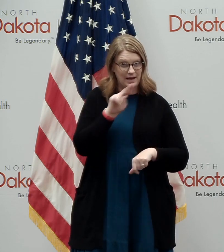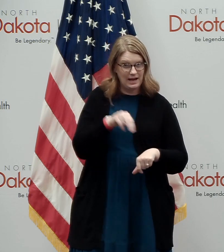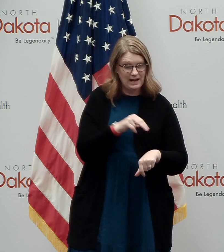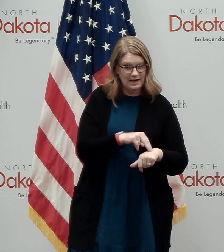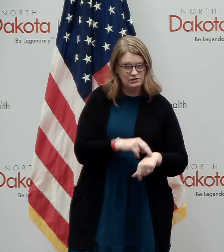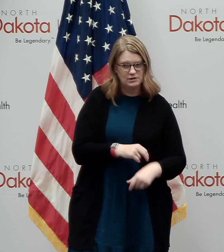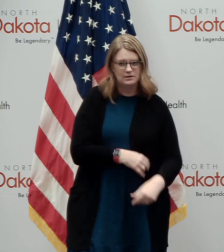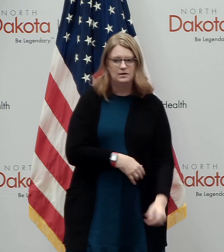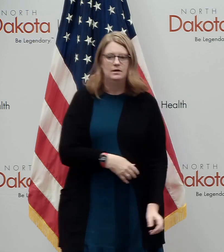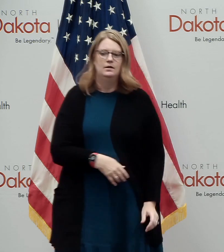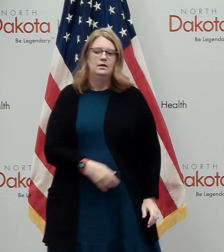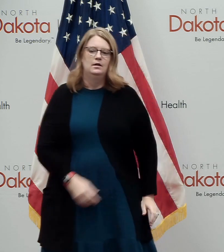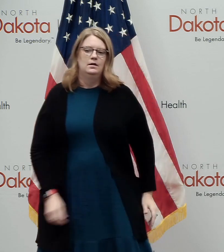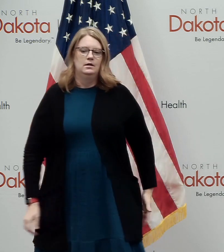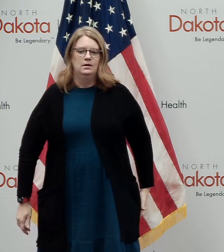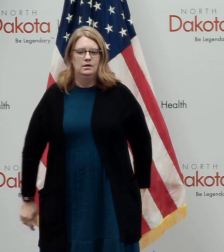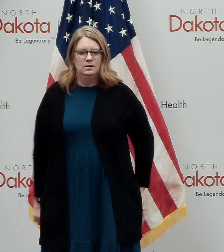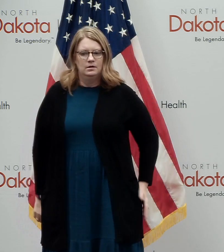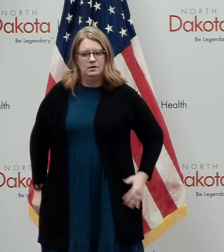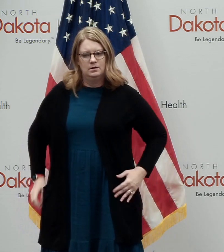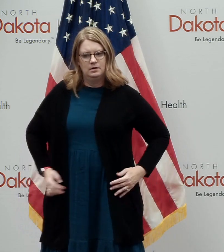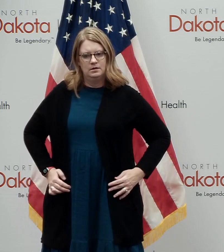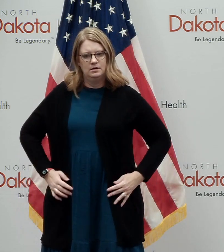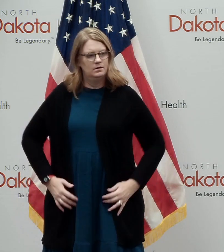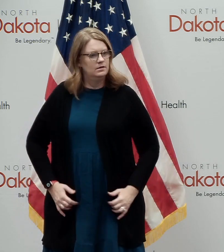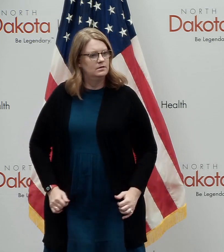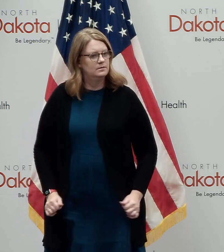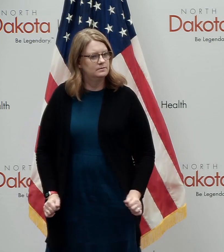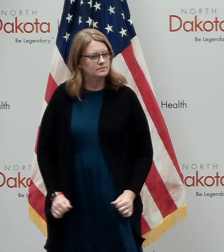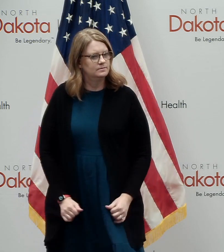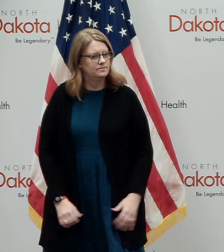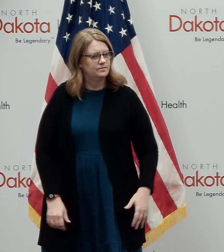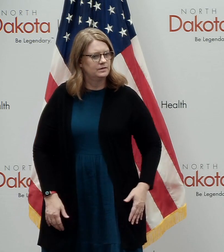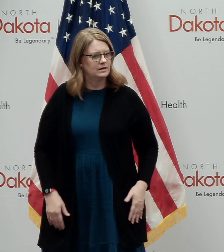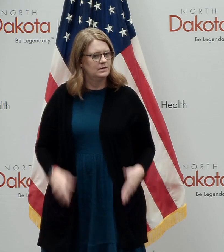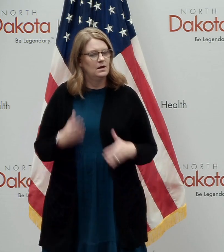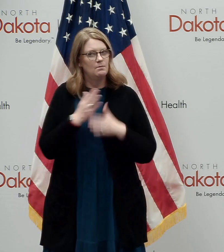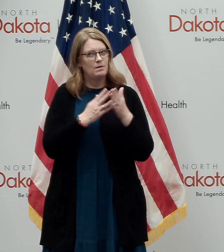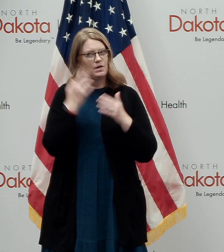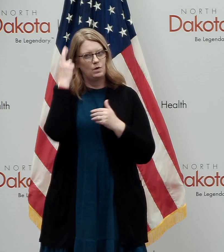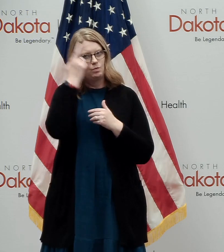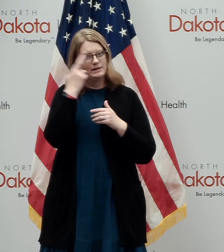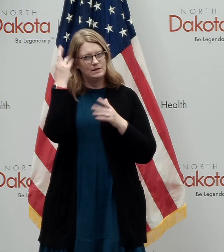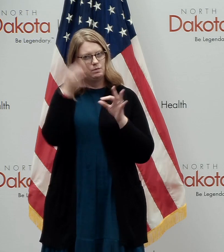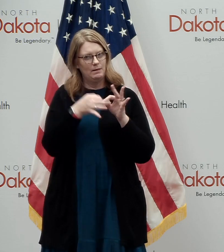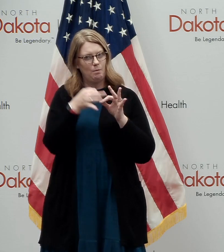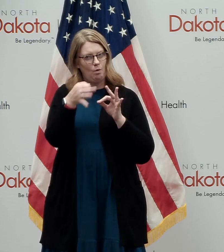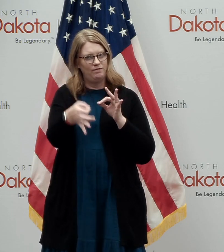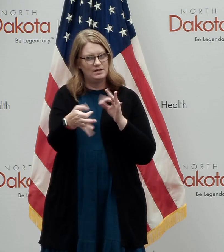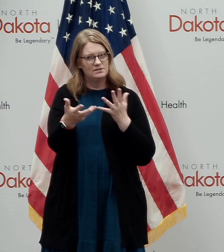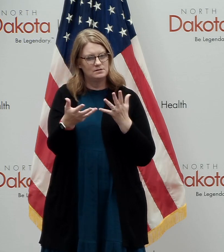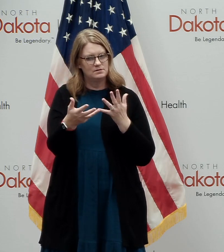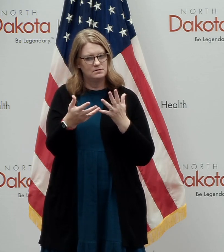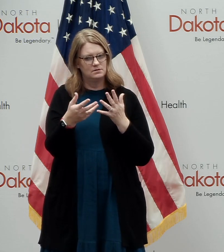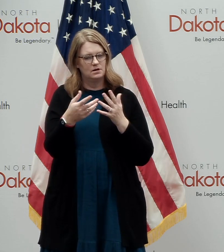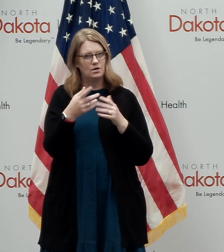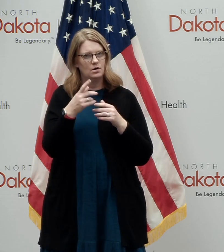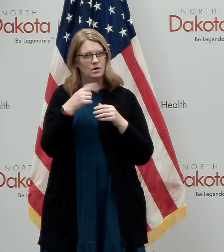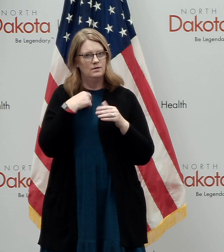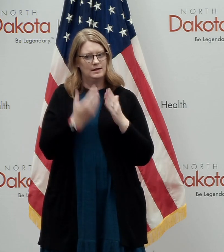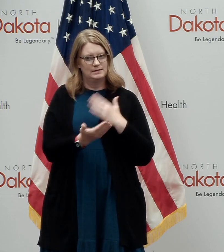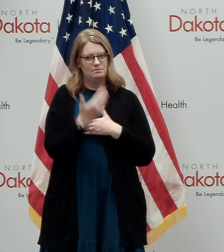We're going to, as part of the reason we moved this up this morning was because I've got to get